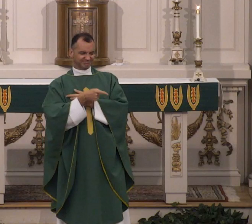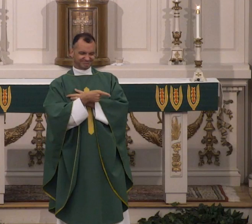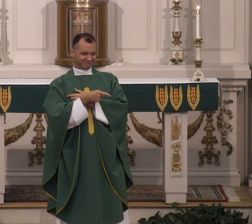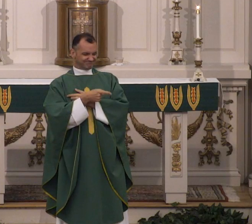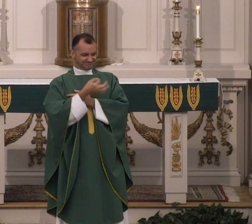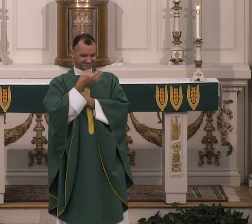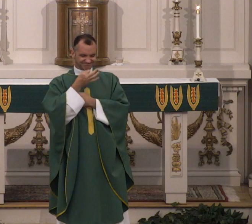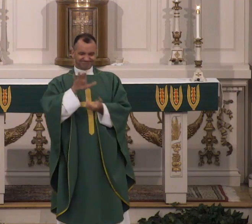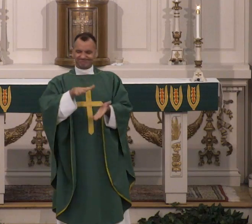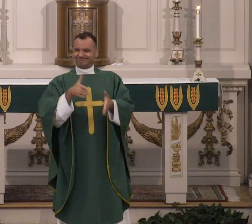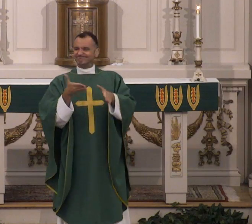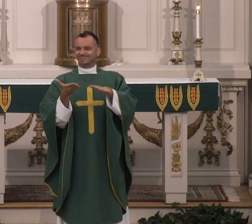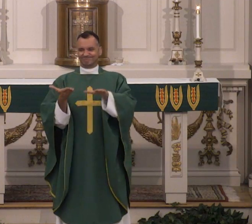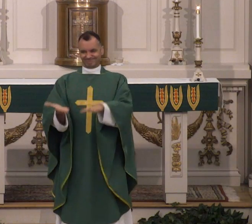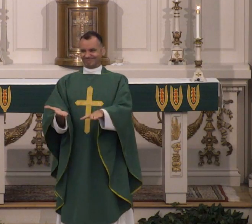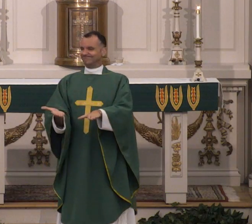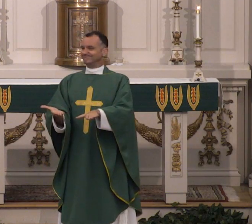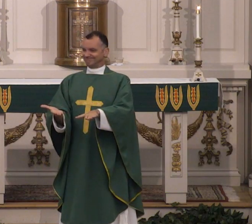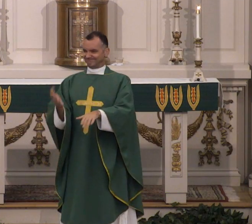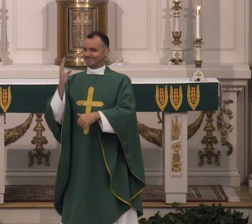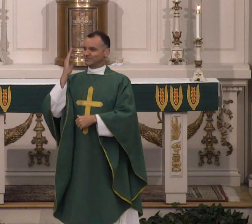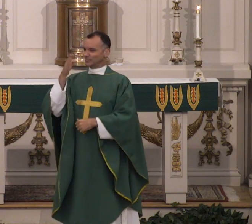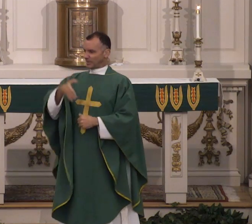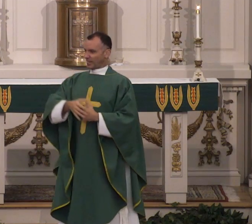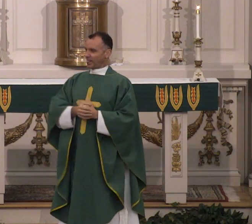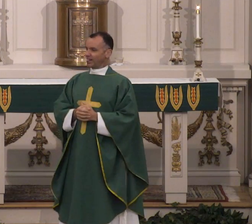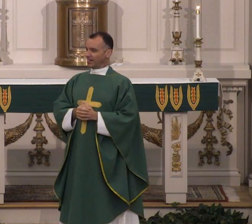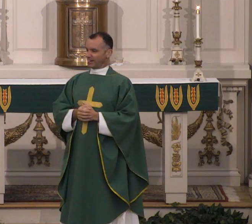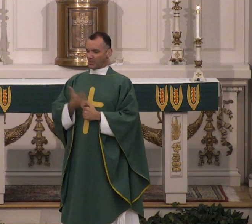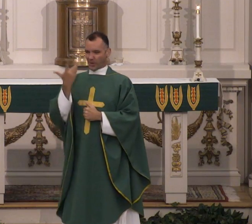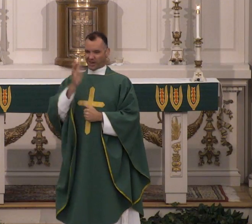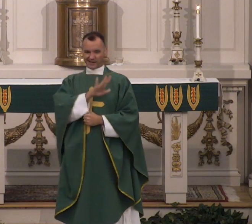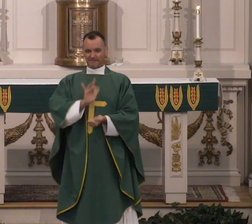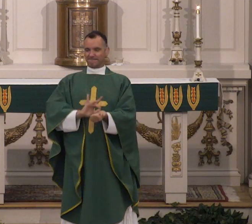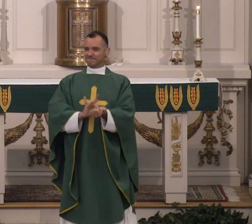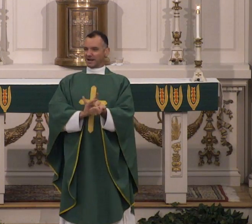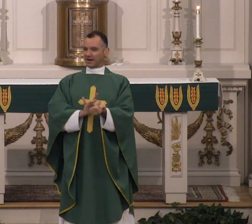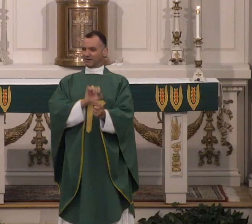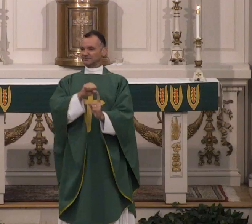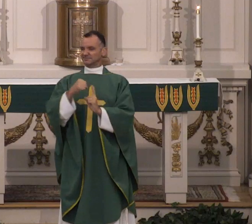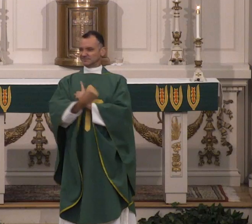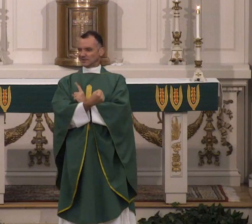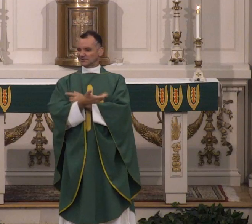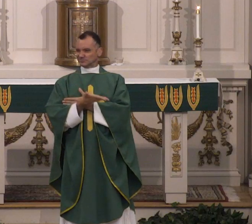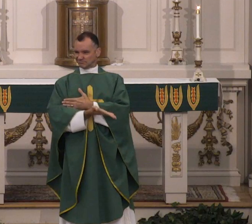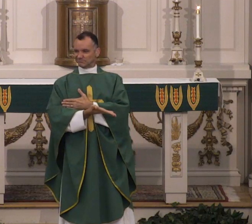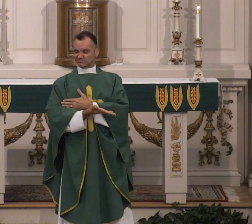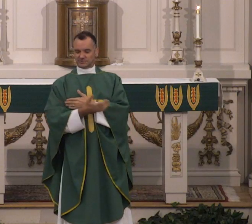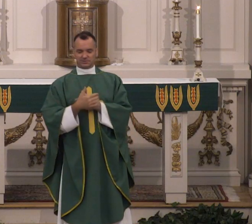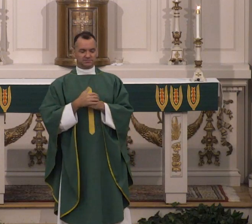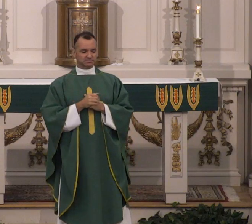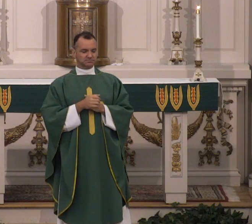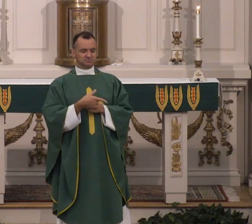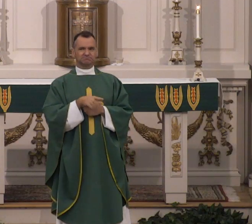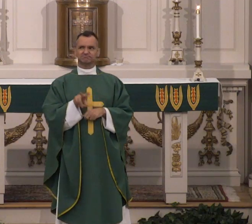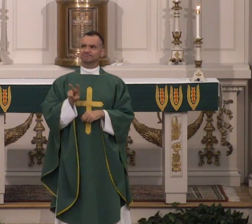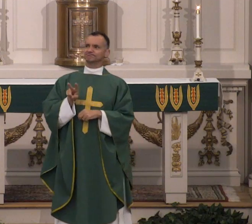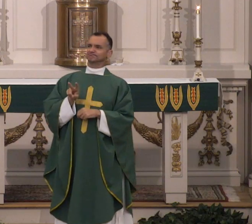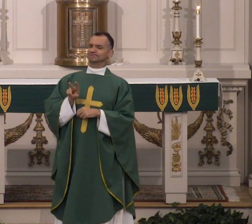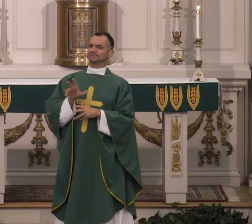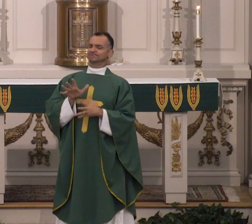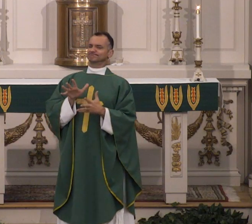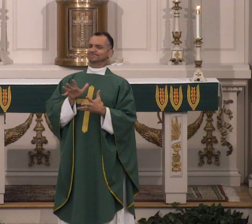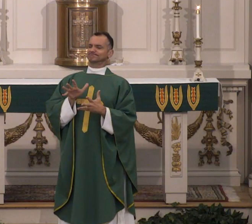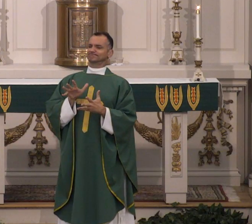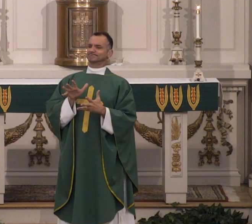born, that he would die. The doctors actually said he would die within 24 hours of his birth because